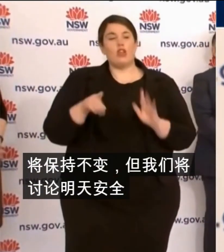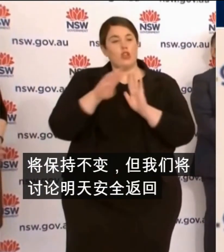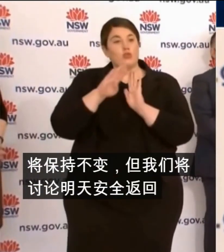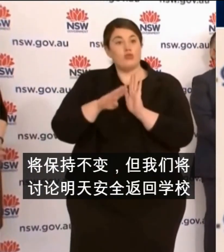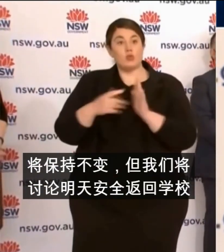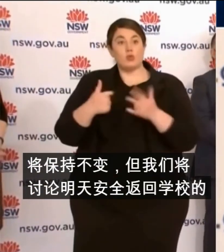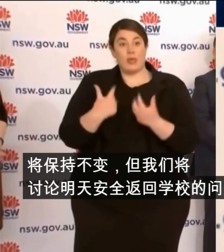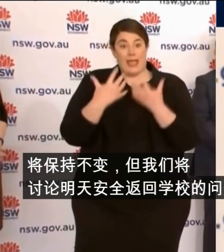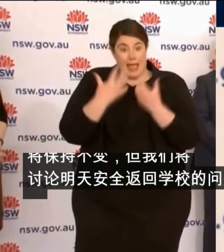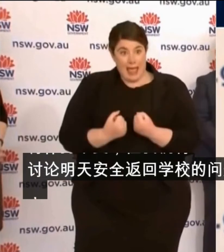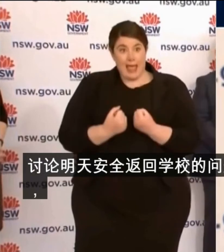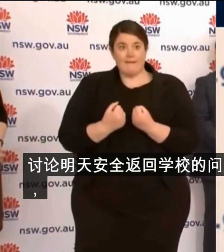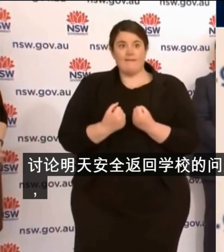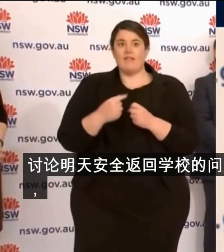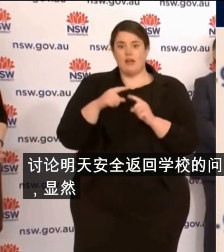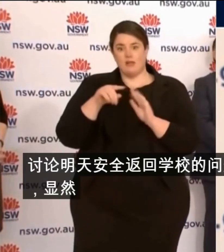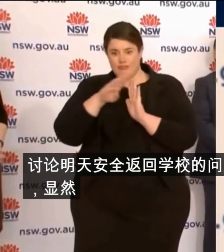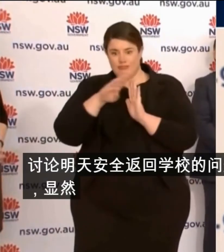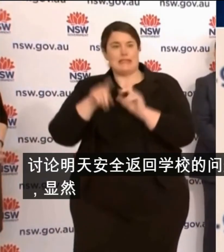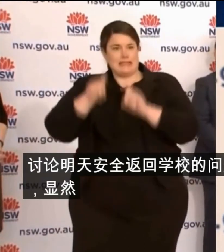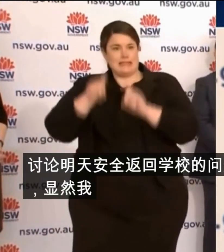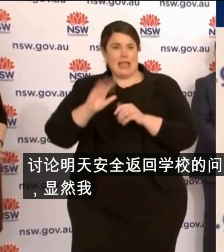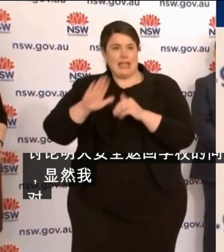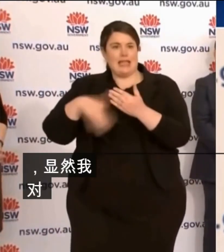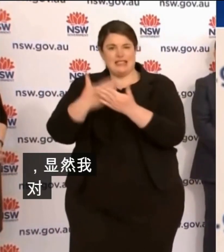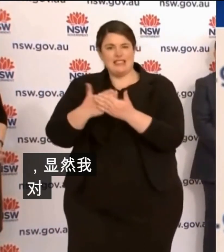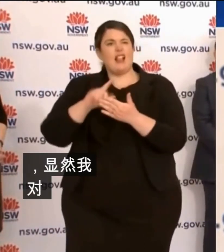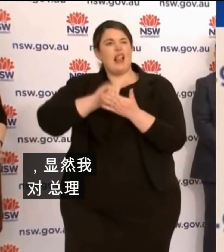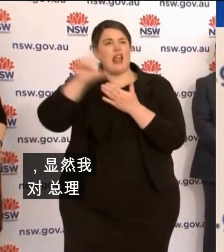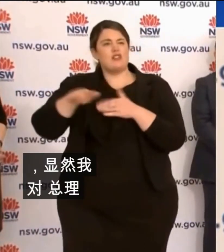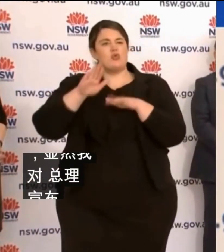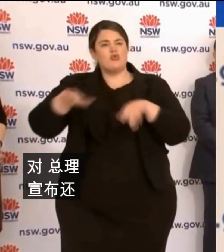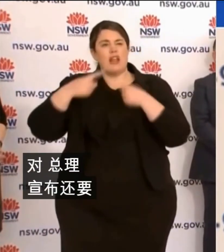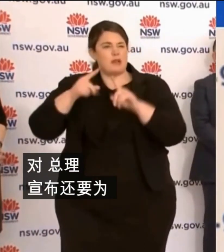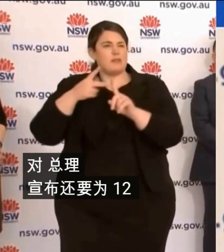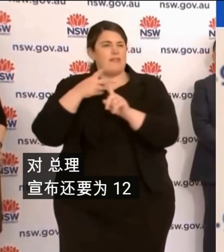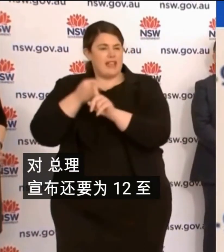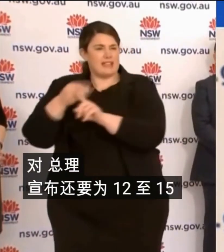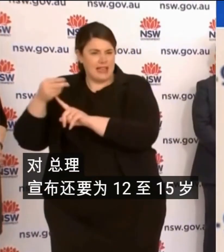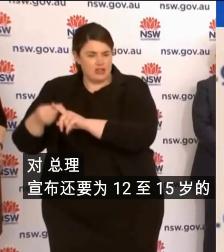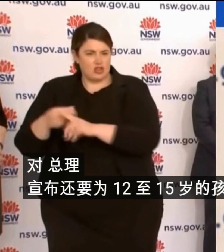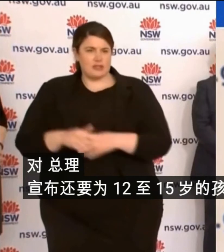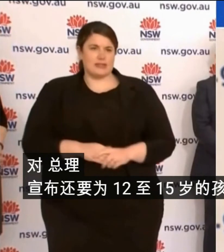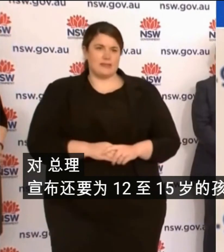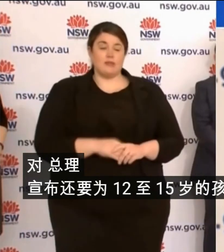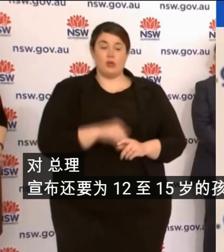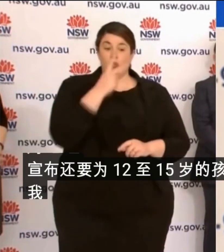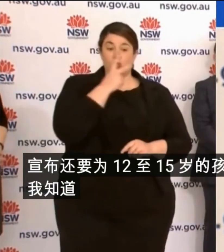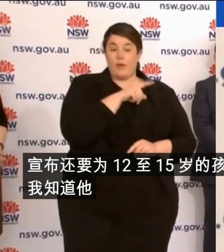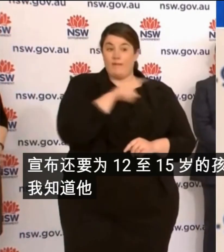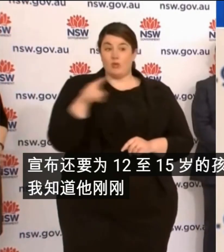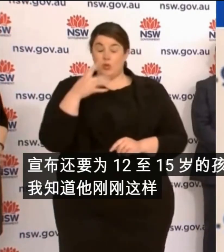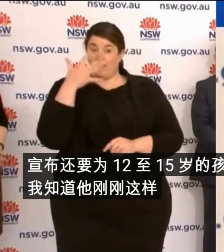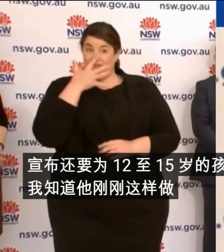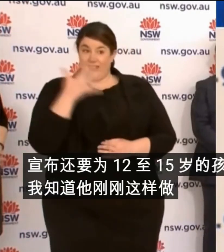talking about a safe return to schools tomorrow. And obviously I'm very pleased with the Prime Minister's announcement about also vaccinating 12 to 15-year-olds,